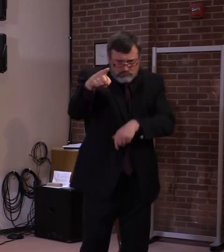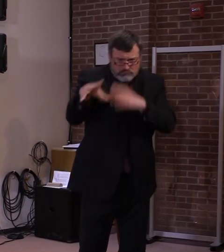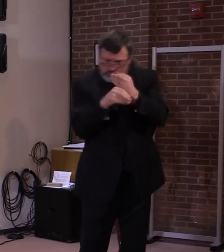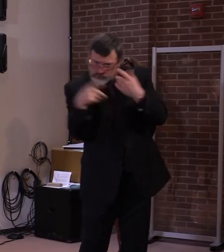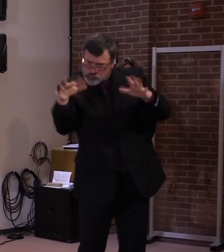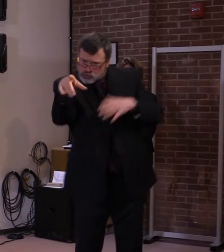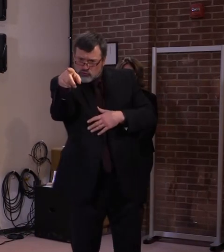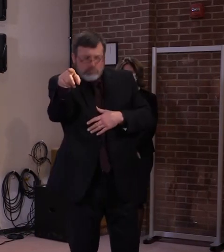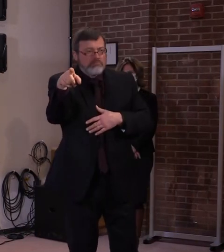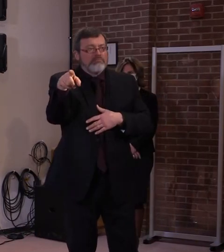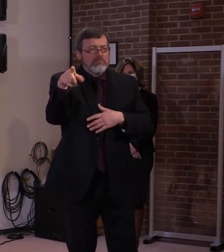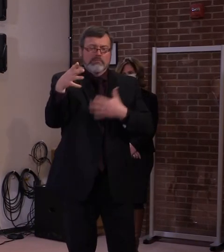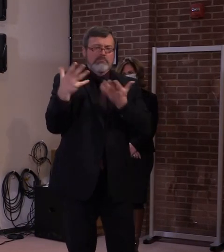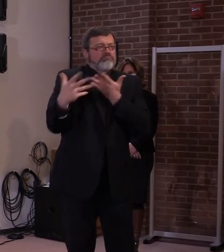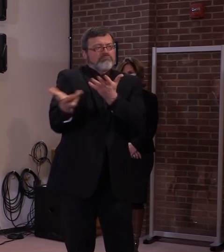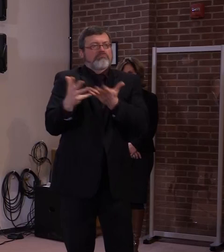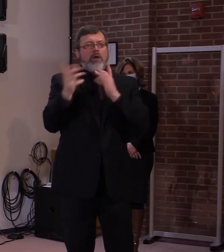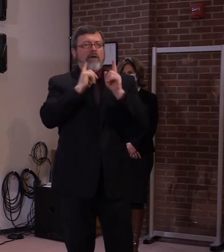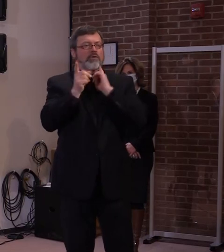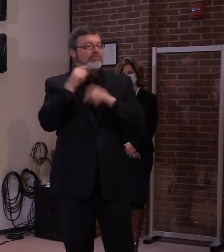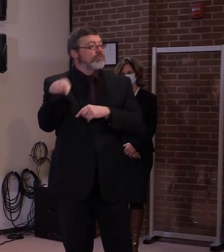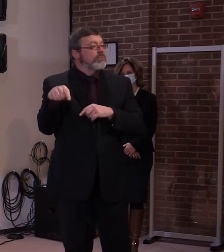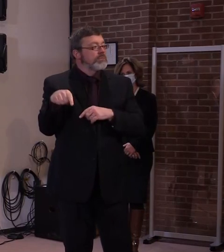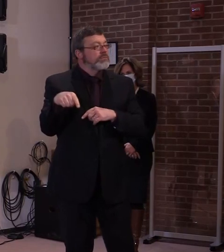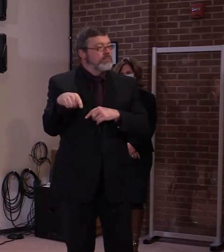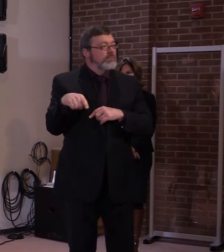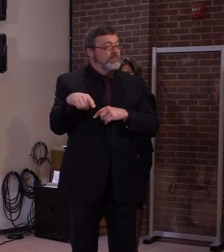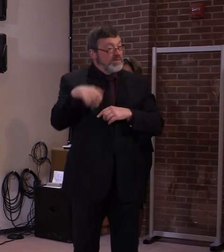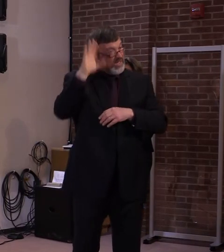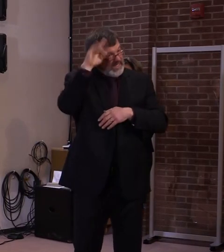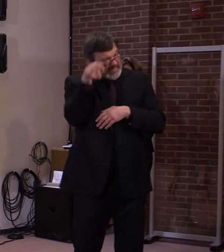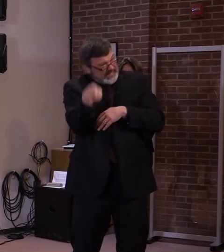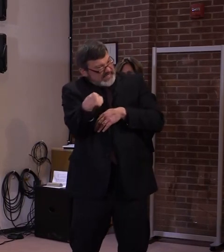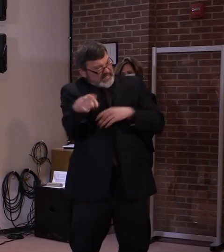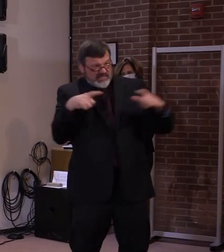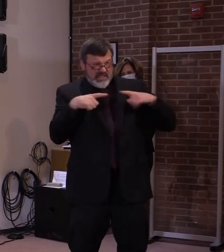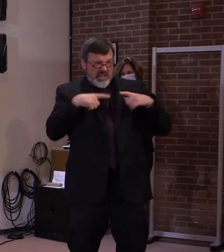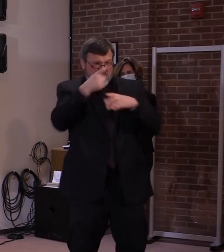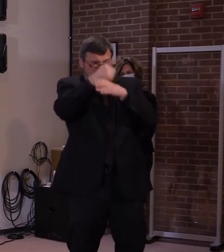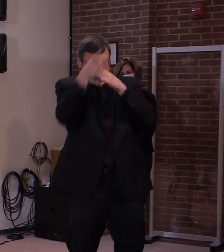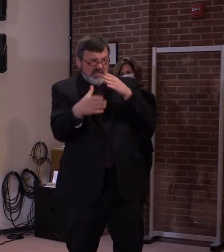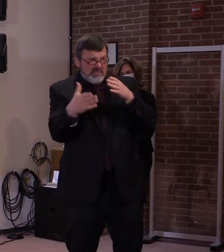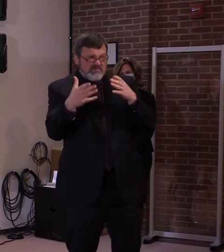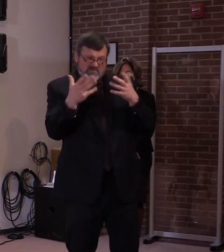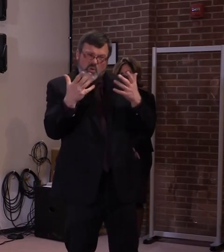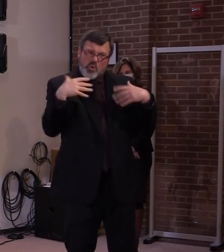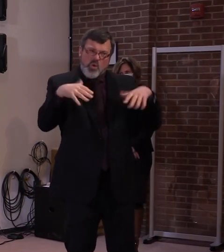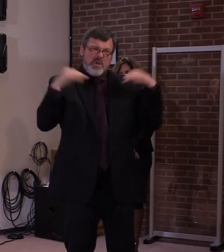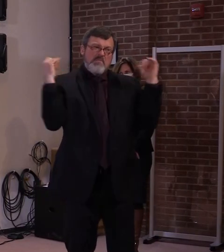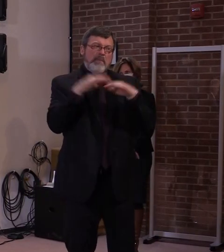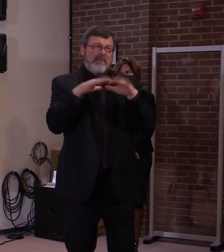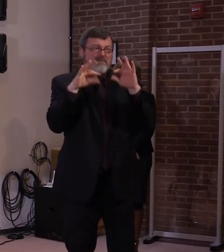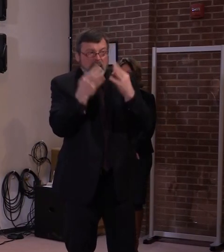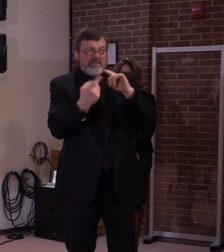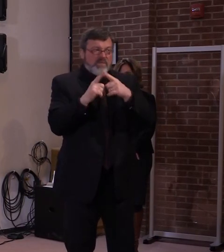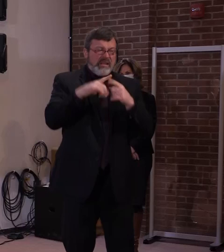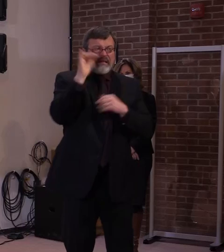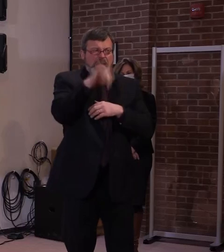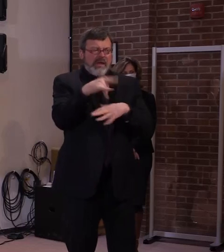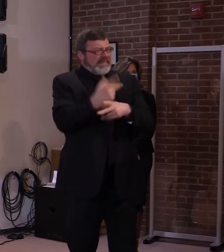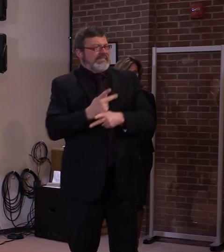going to drive a spike in COVID cases. That's just the reality. But by taking some common sense